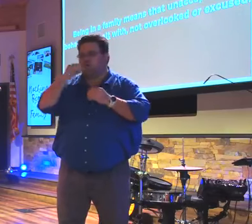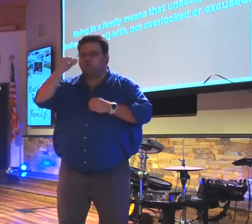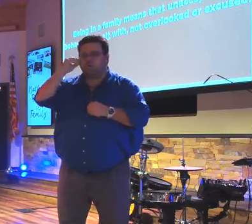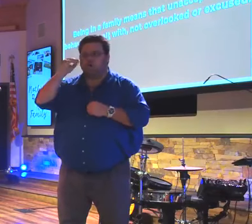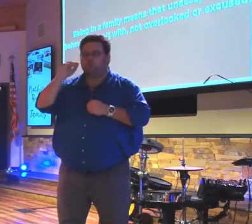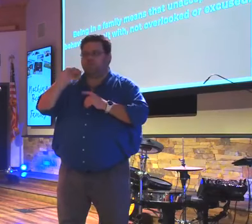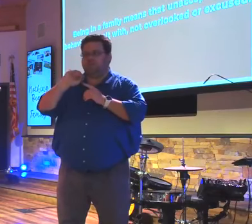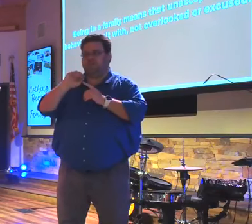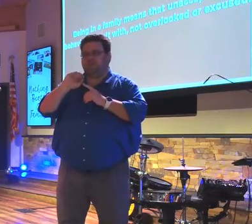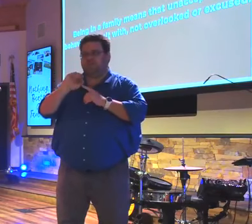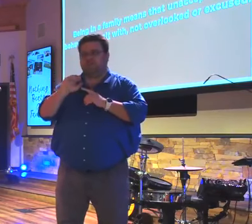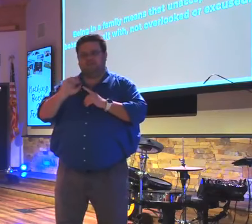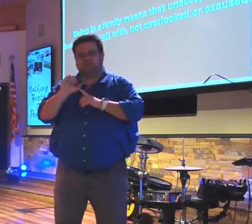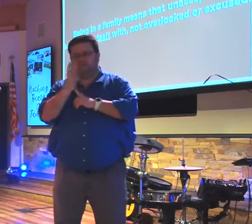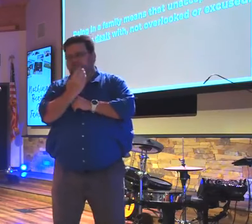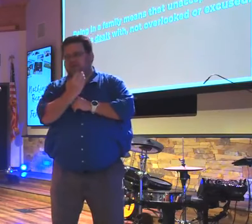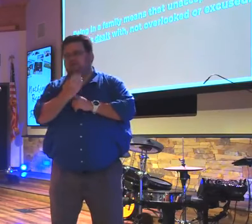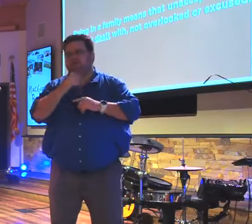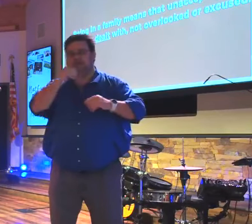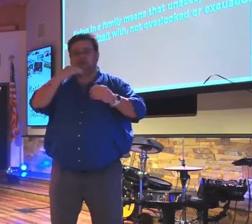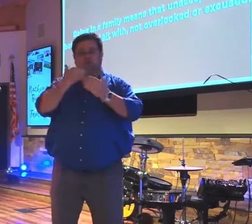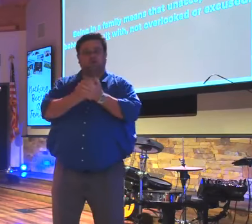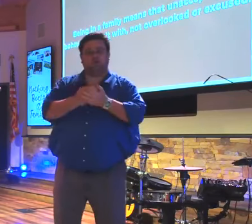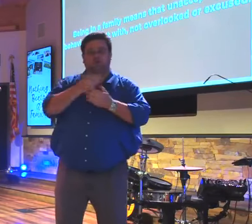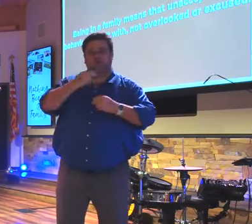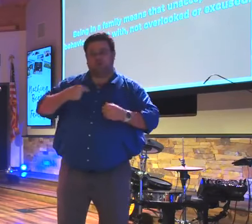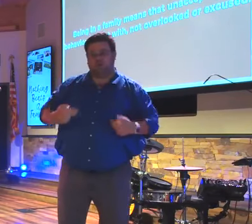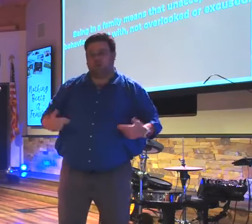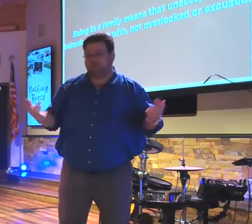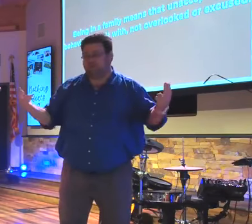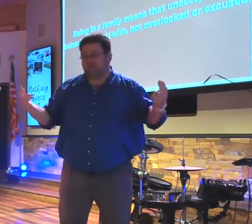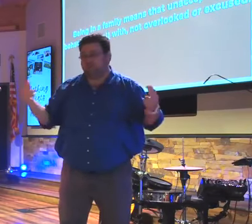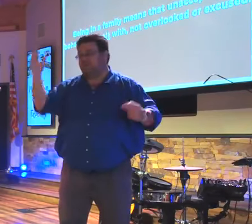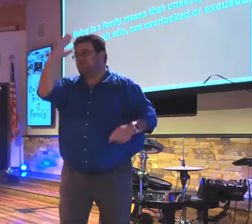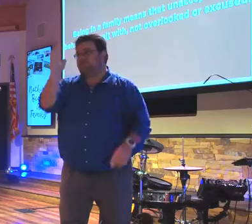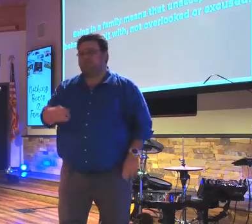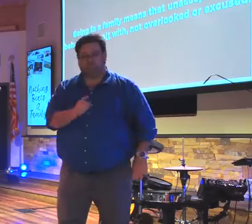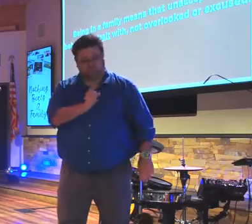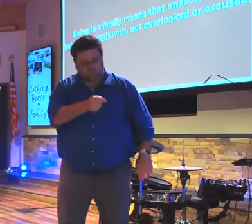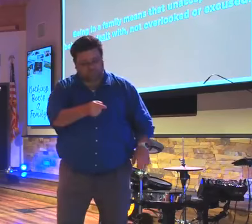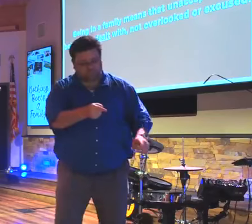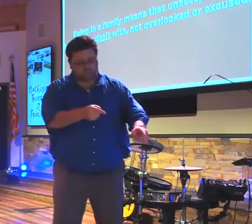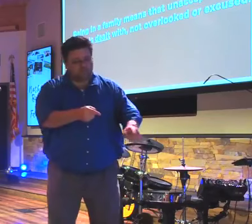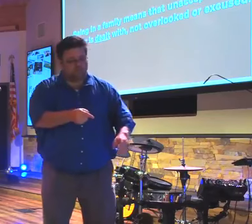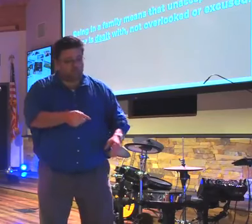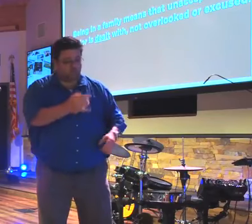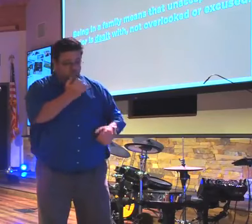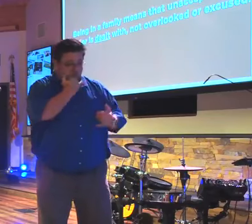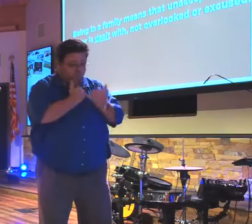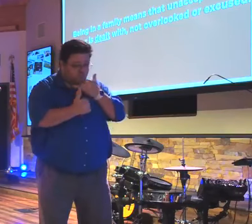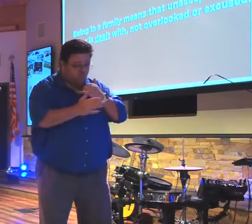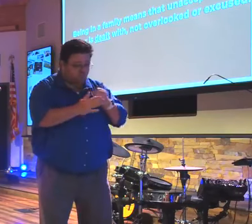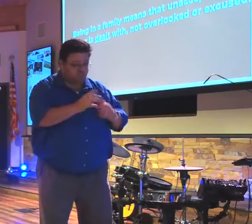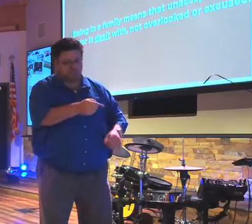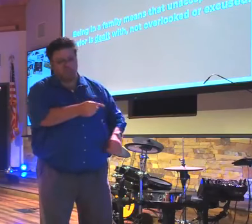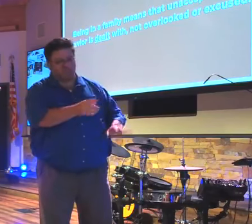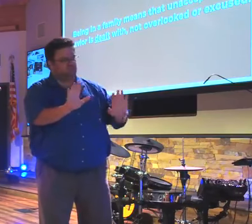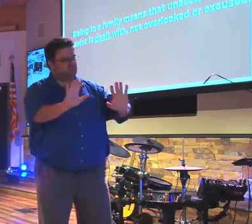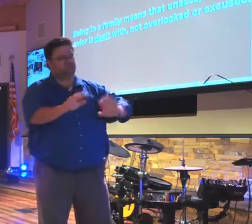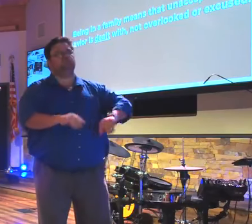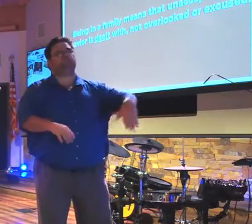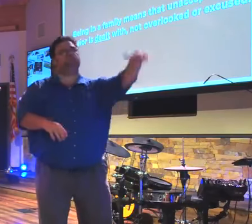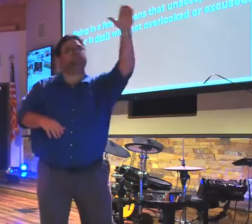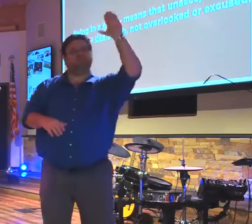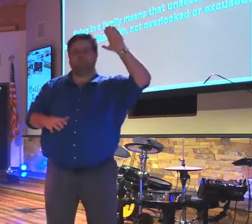environment, nor does it create a good human being, all right, when they're never corrected. Now, how that